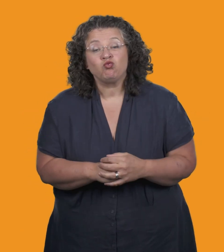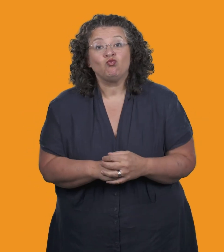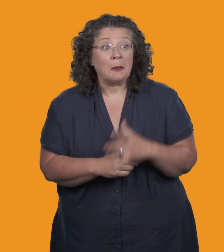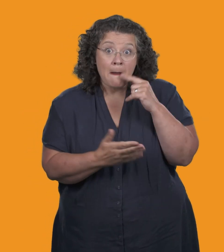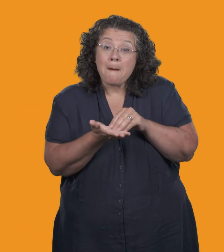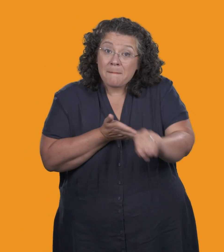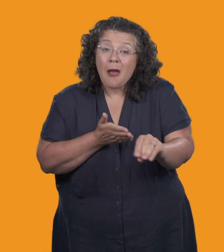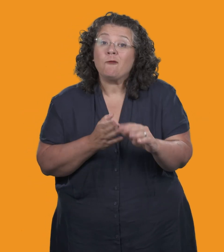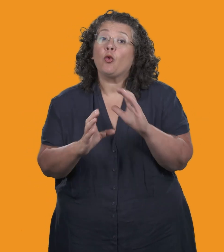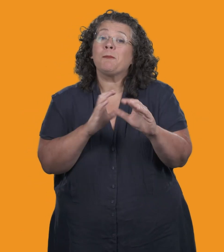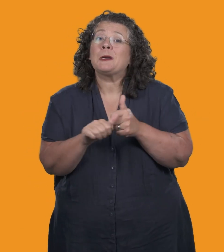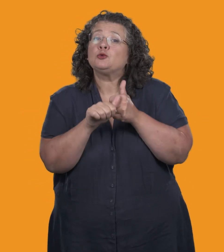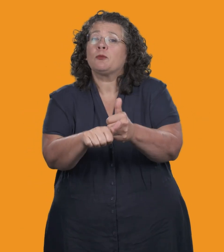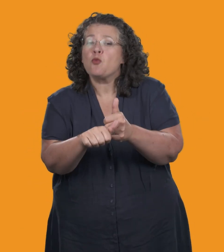such as BSL interpreters,